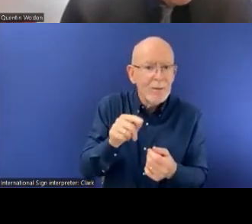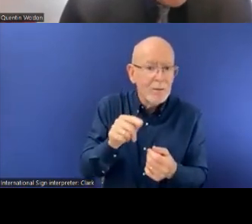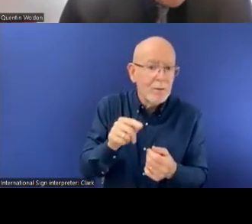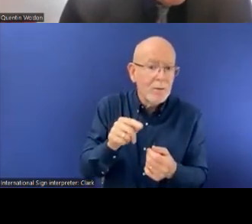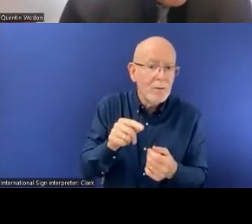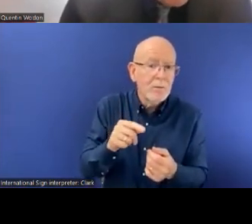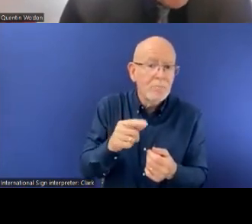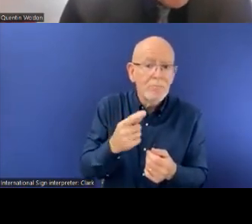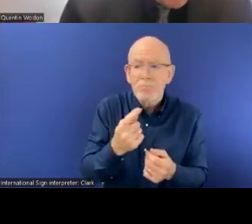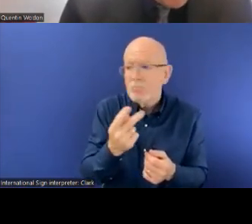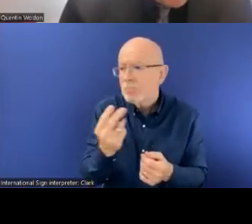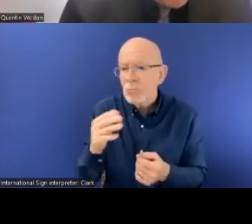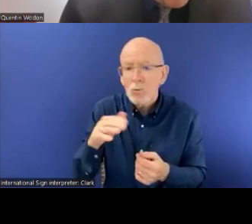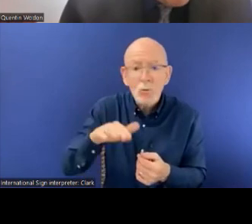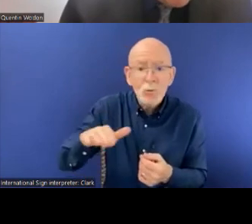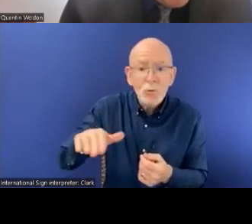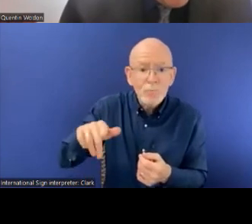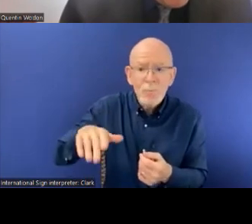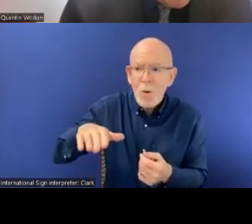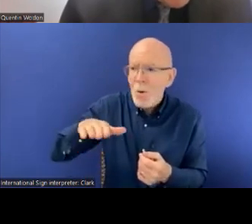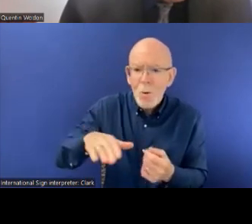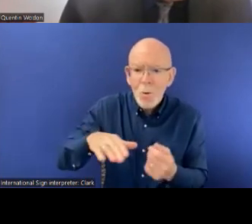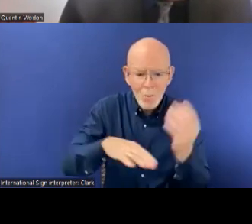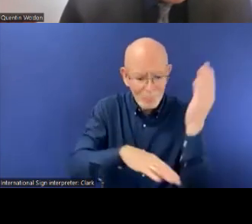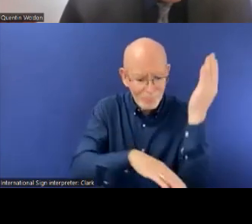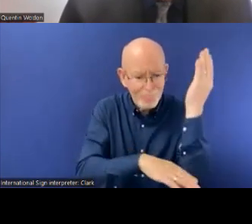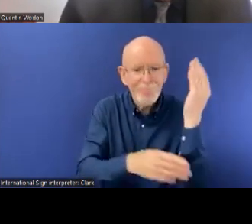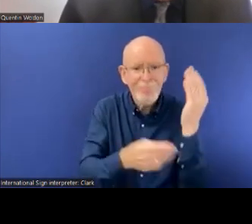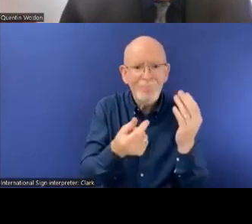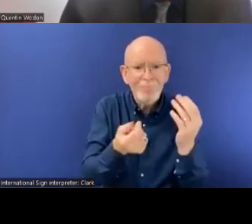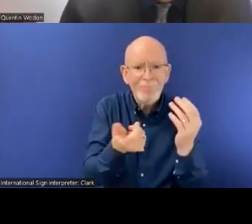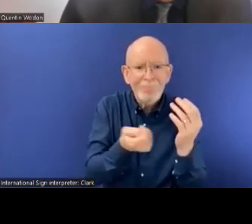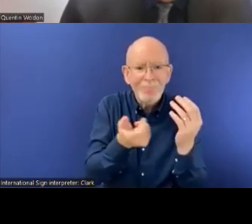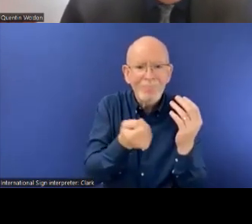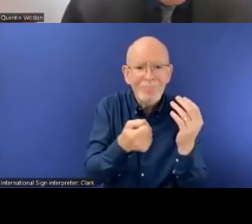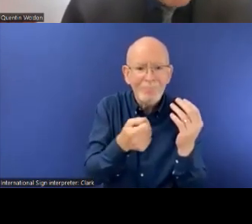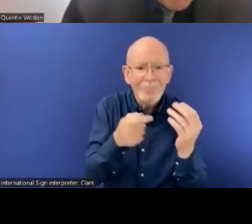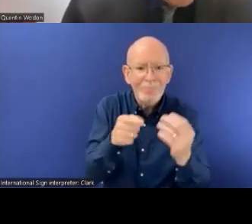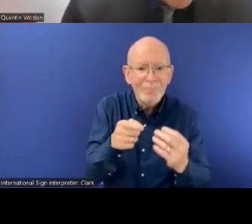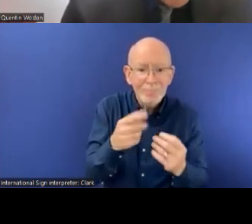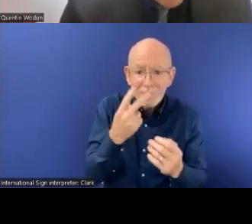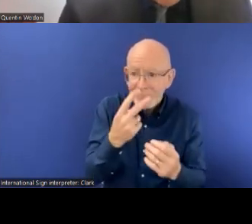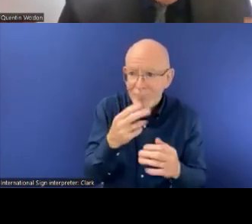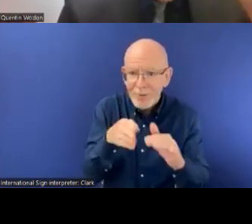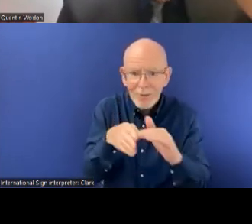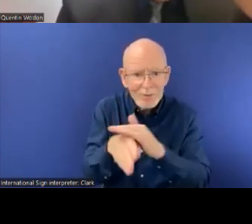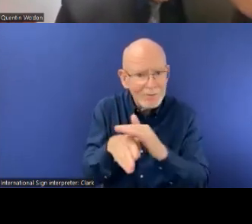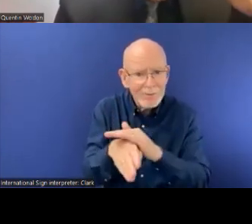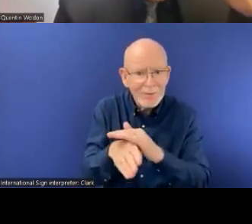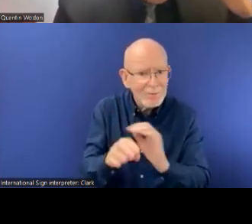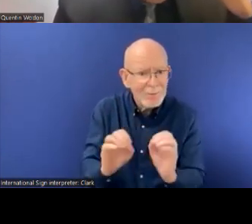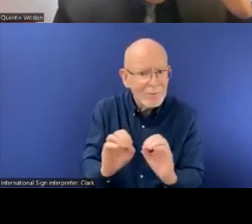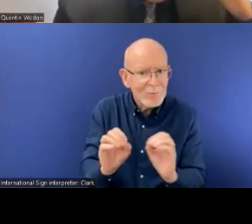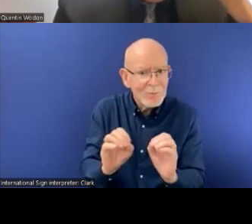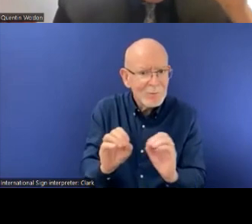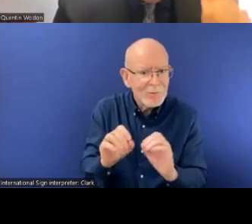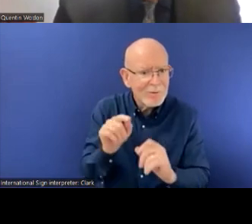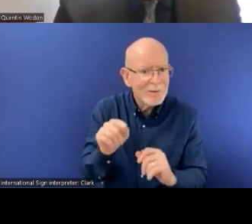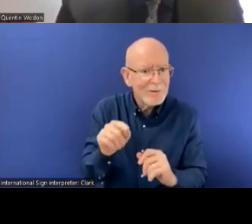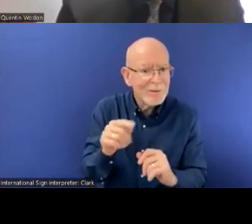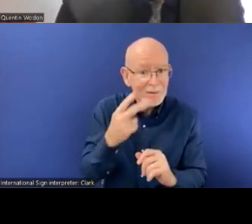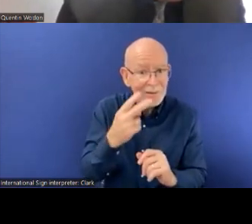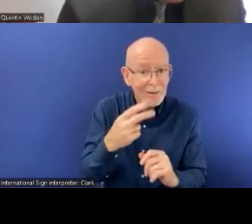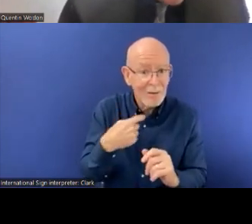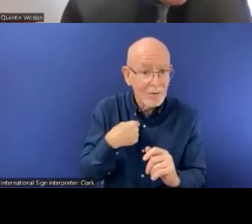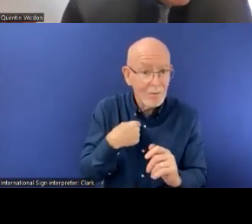we do? I think that we still actually don't have a very clear benefit cost analysis for some of those